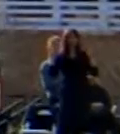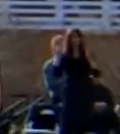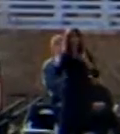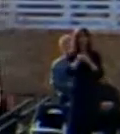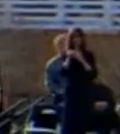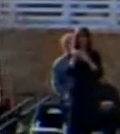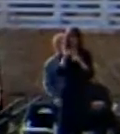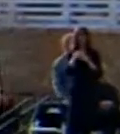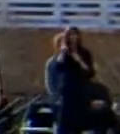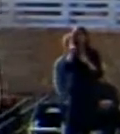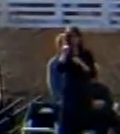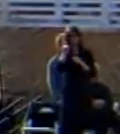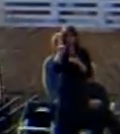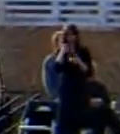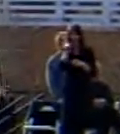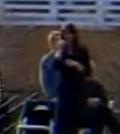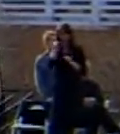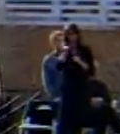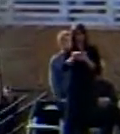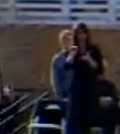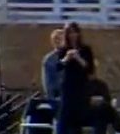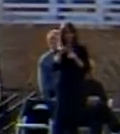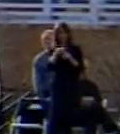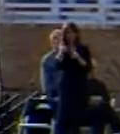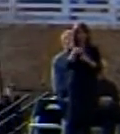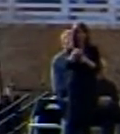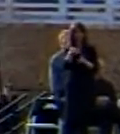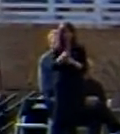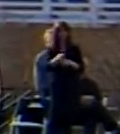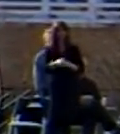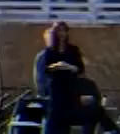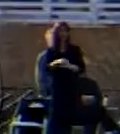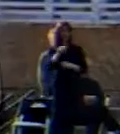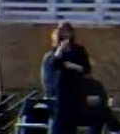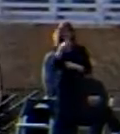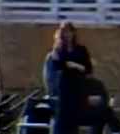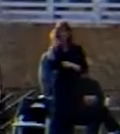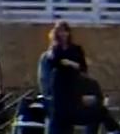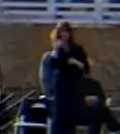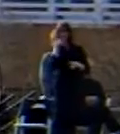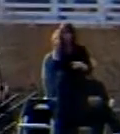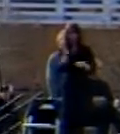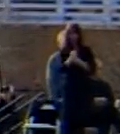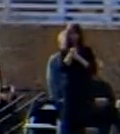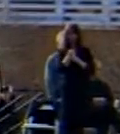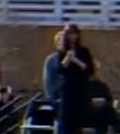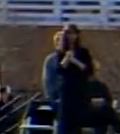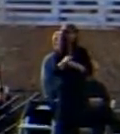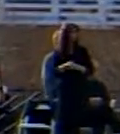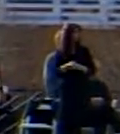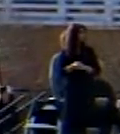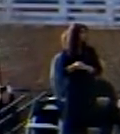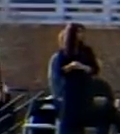Those words could have been written by Muhammad Ali. The second recipient,